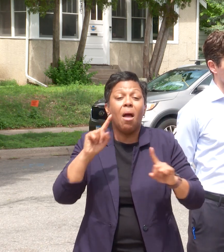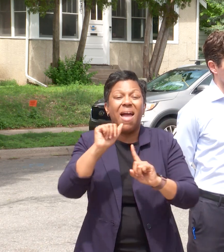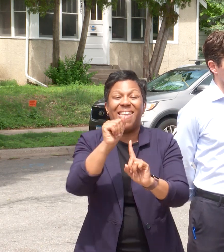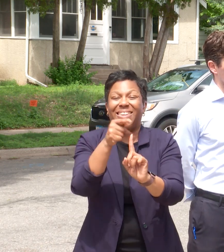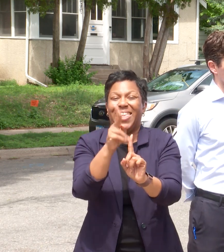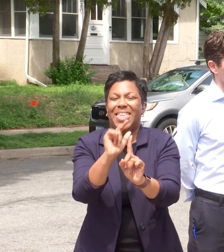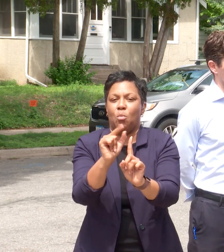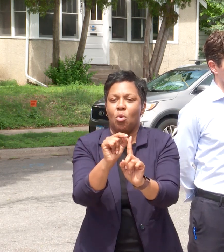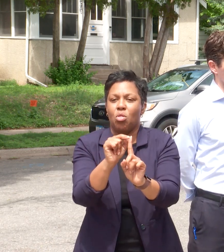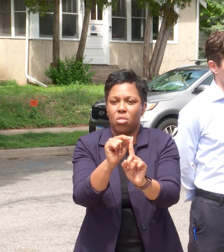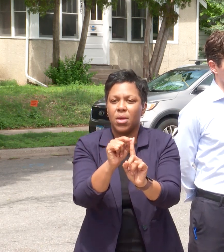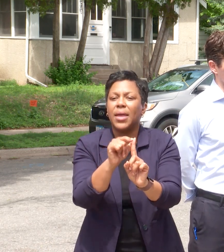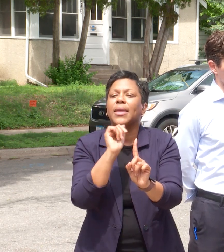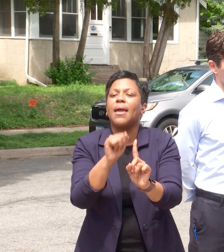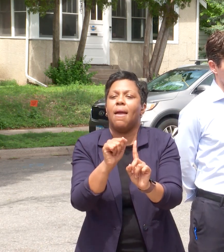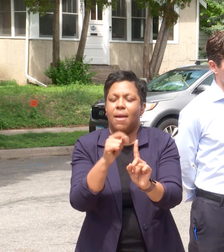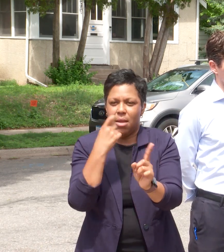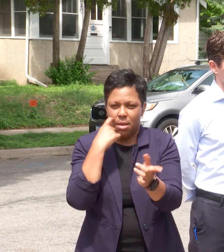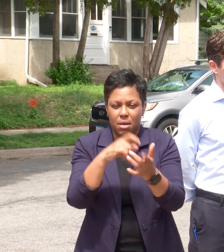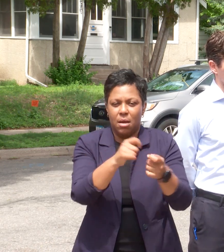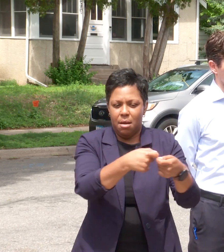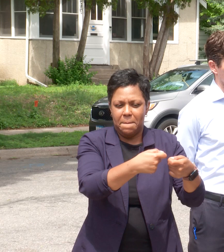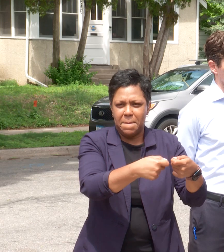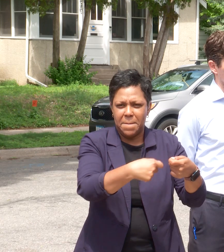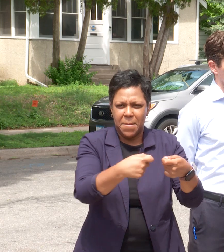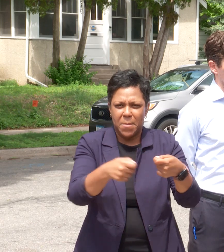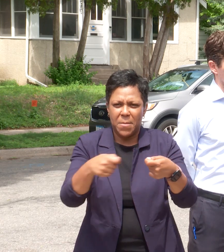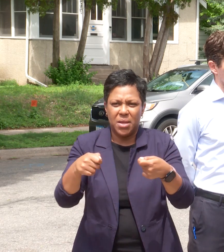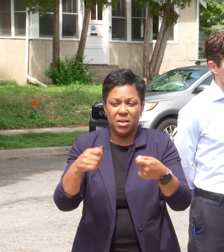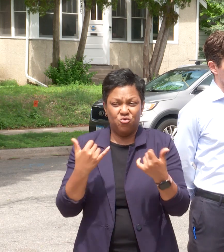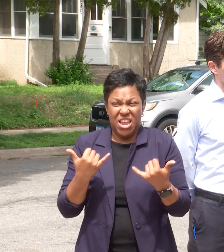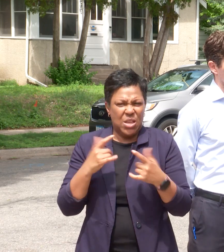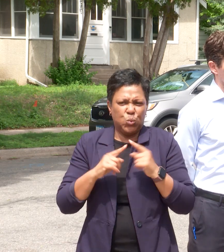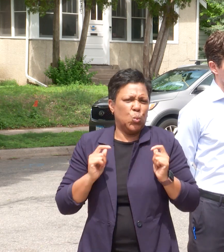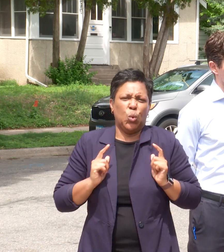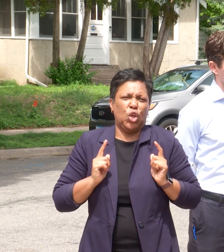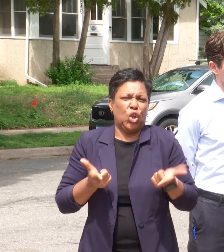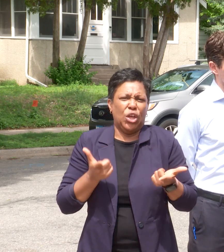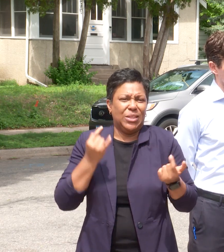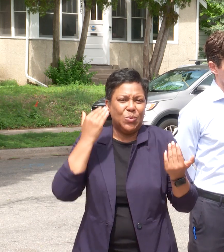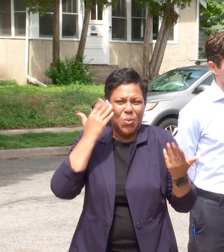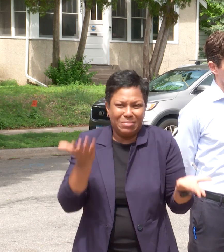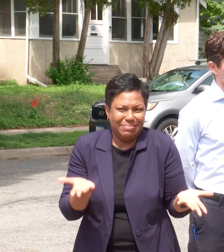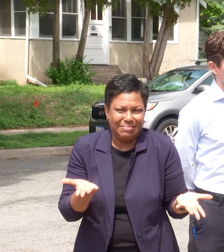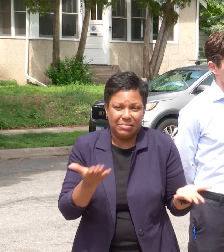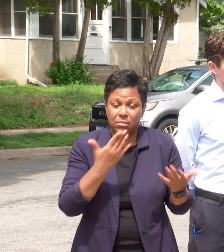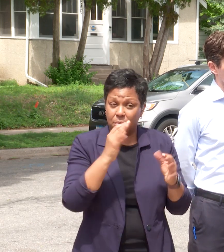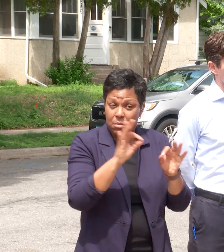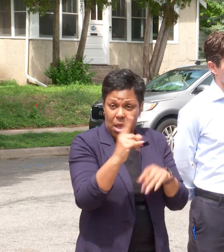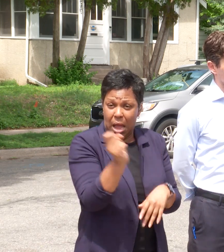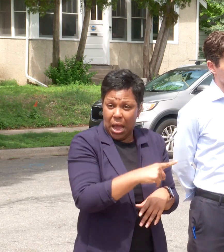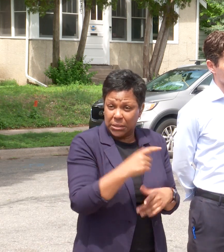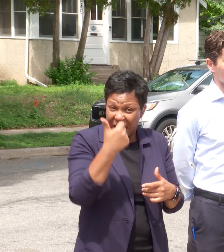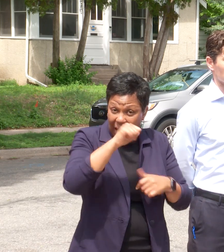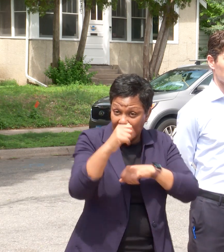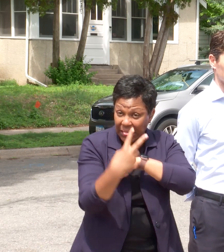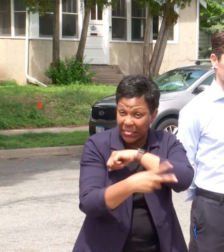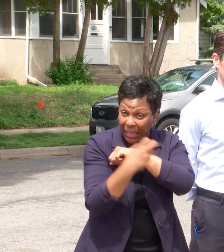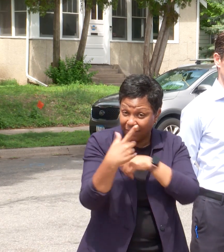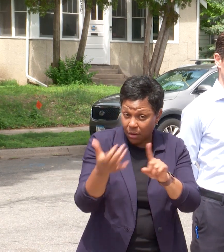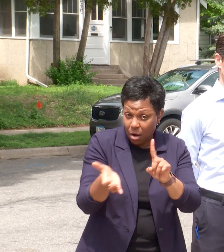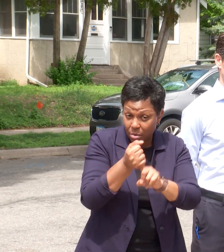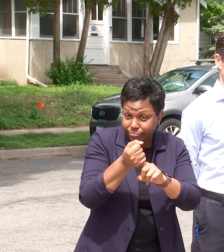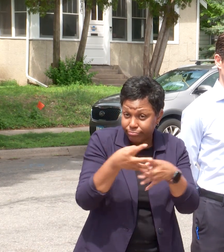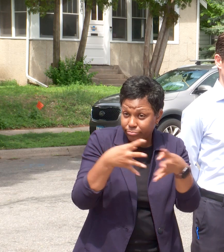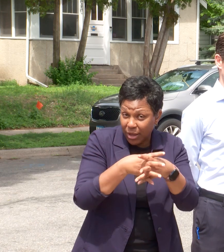early to tell. To your question about have some of the thieves been caught, yes, they have. So a lot of these new